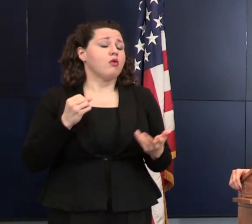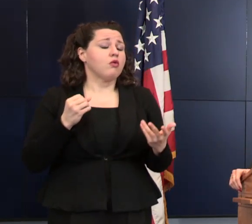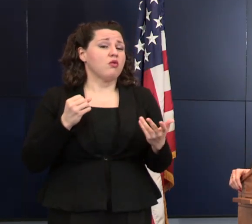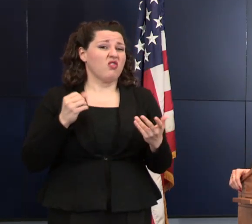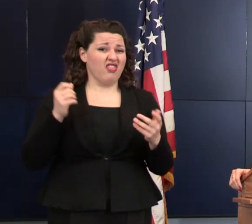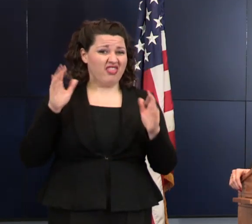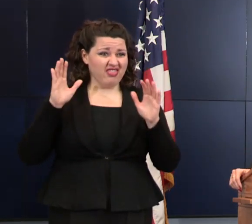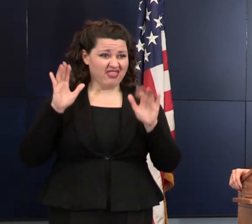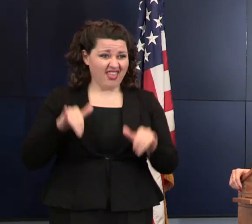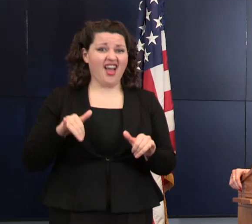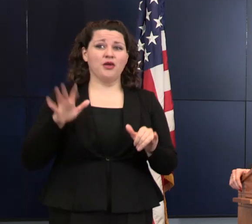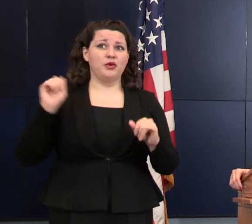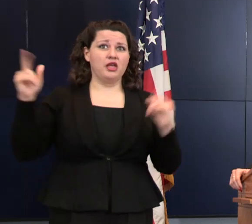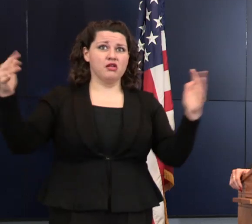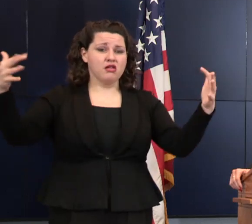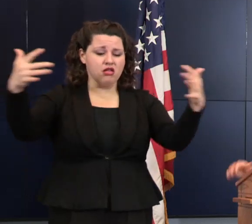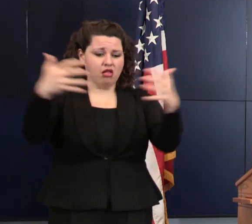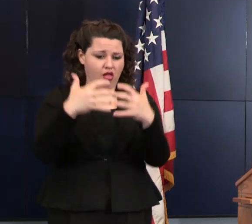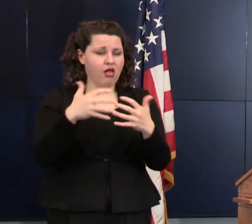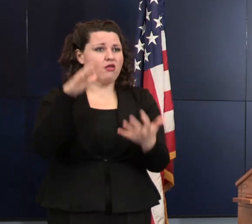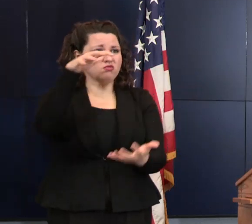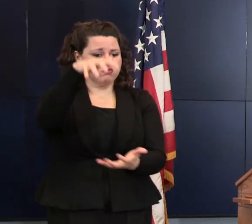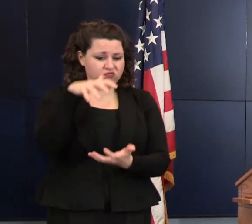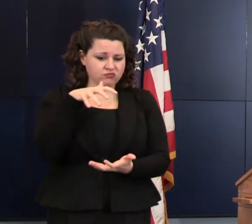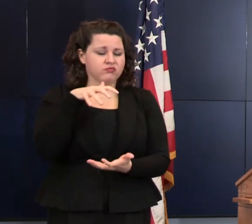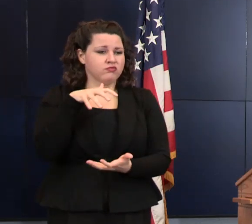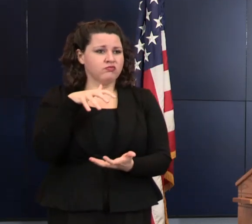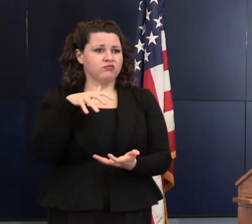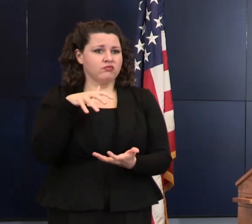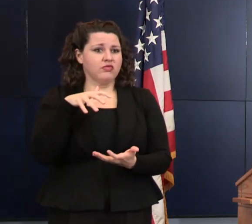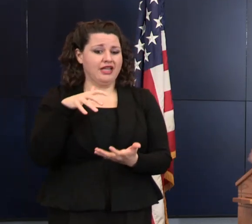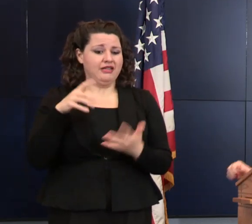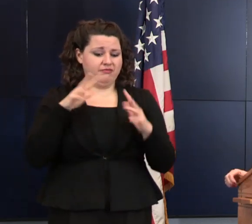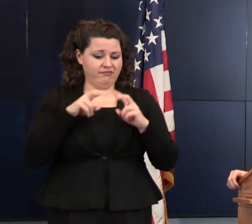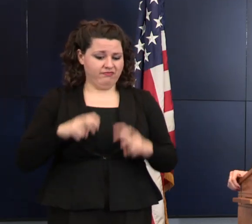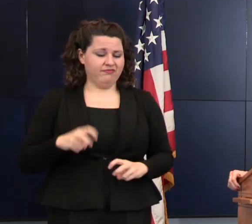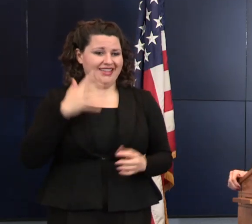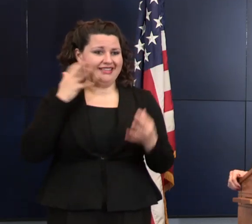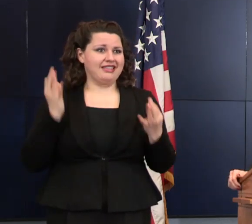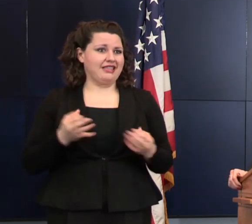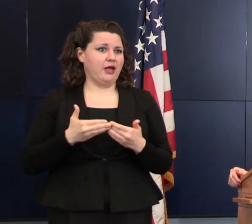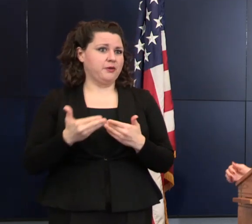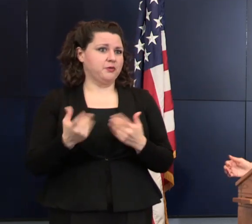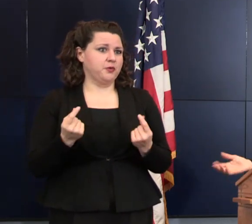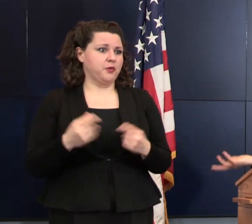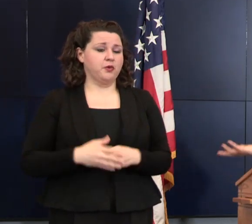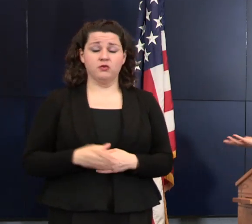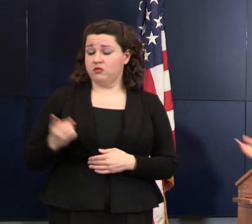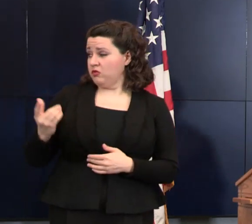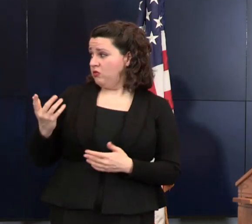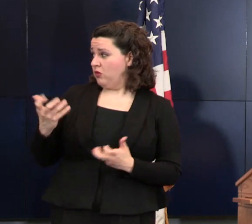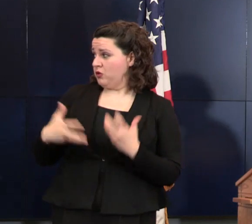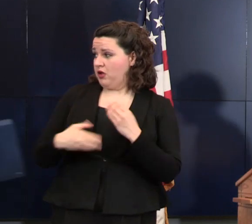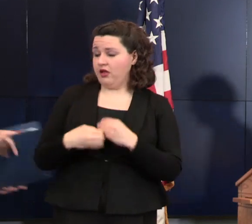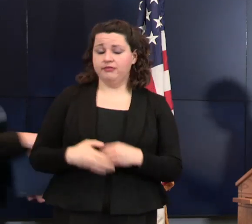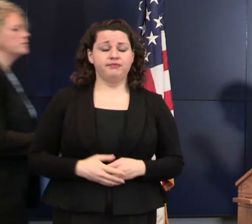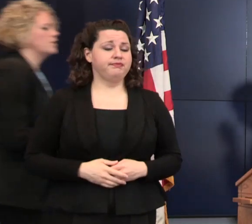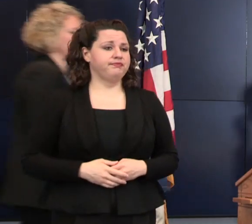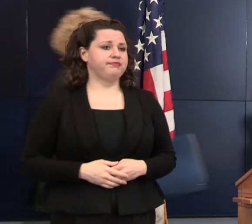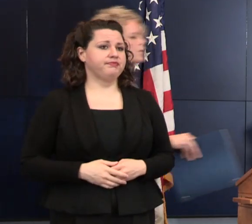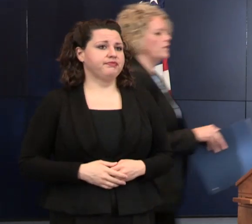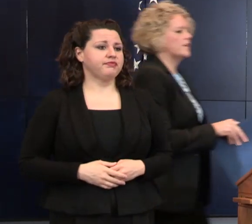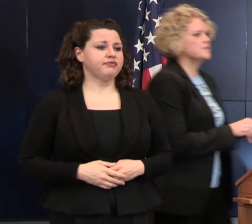take a look at all of that when we're putting together what the recommendations are going forward. I don't know if you have anything you wanted to add to that.